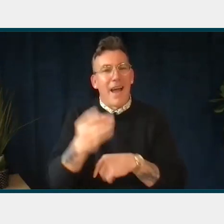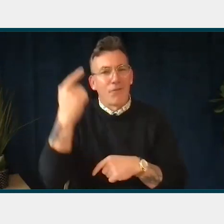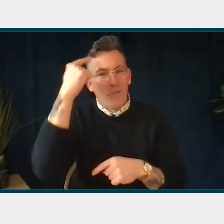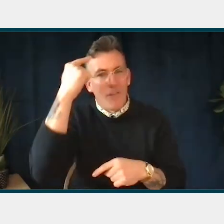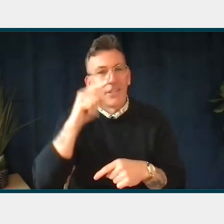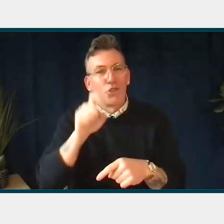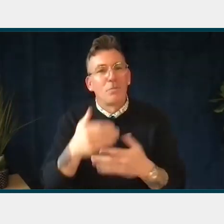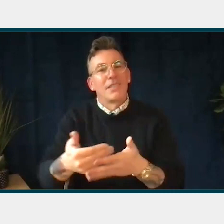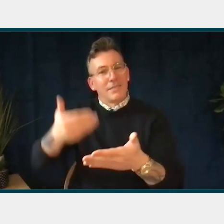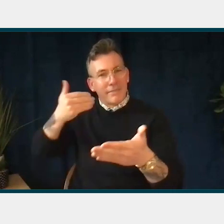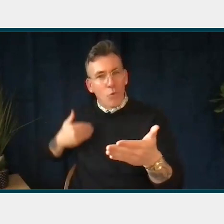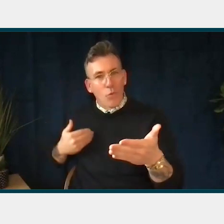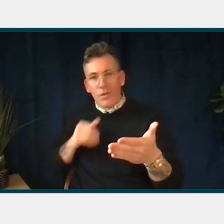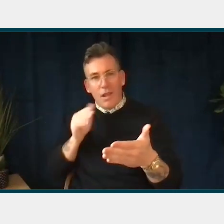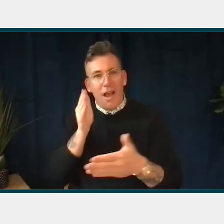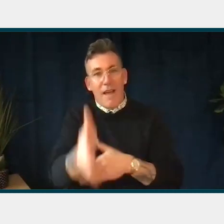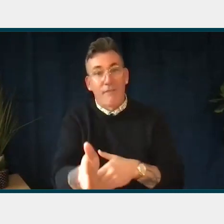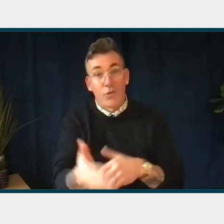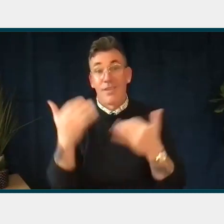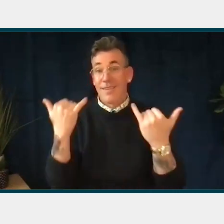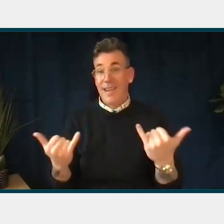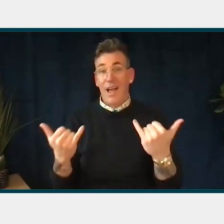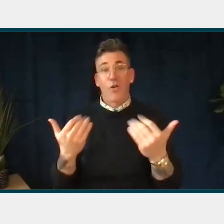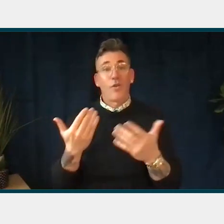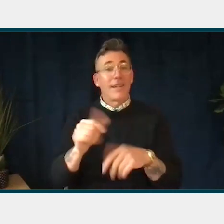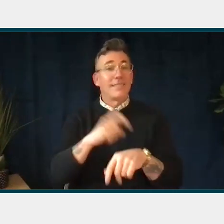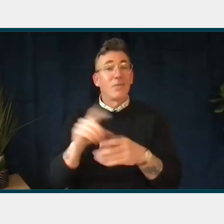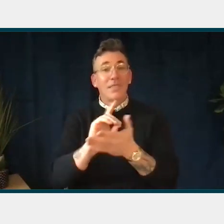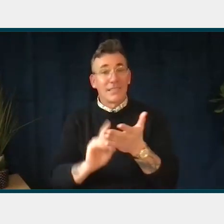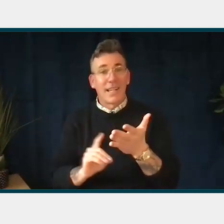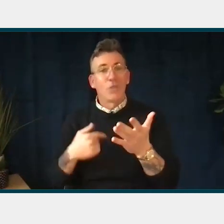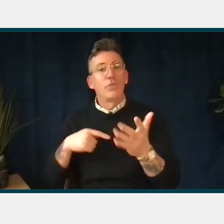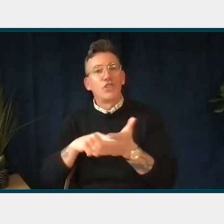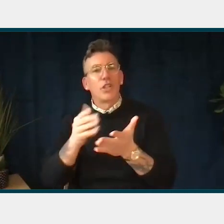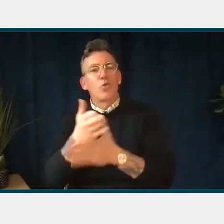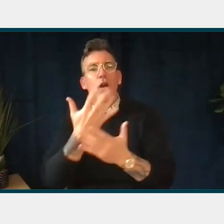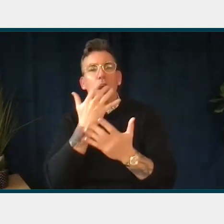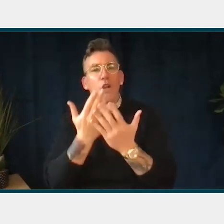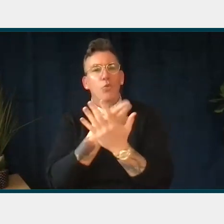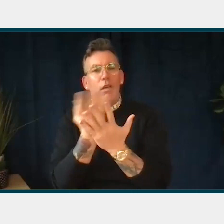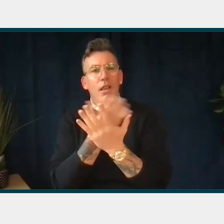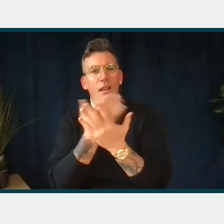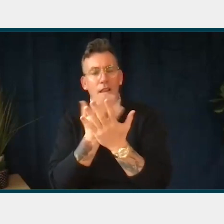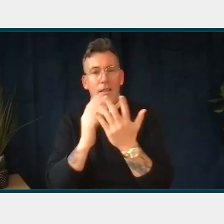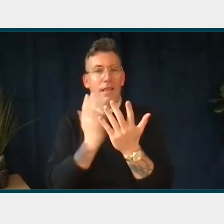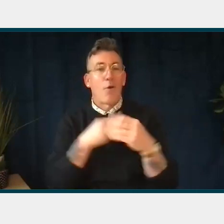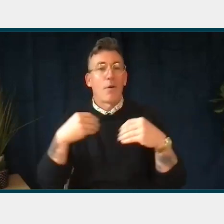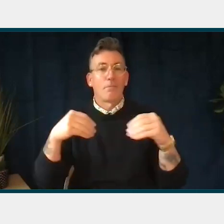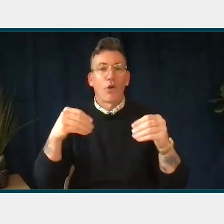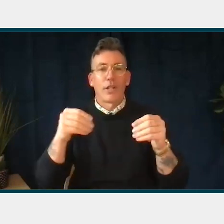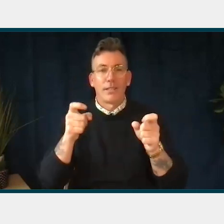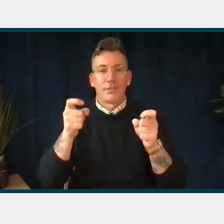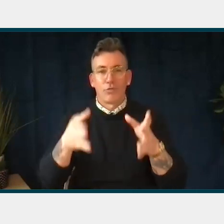But that was a lesson learned for us, right? That we need to do this stuff ahead of time. It can't be a